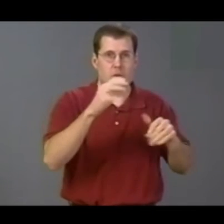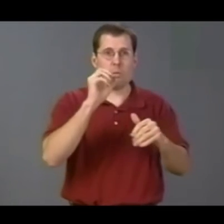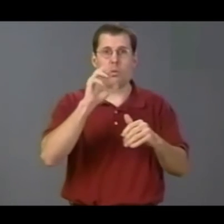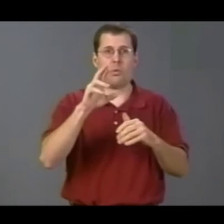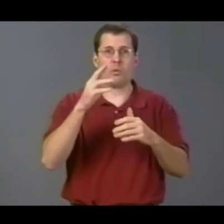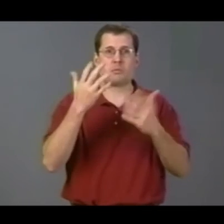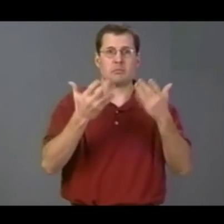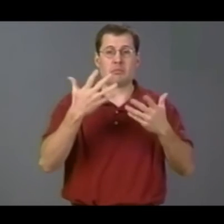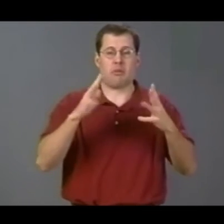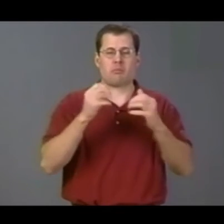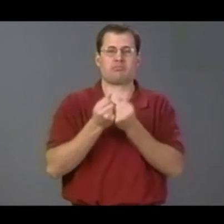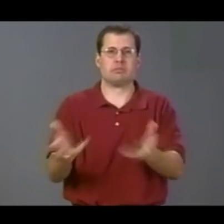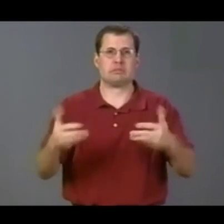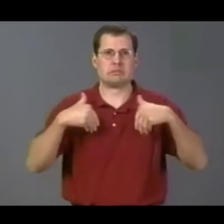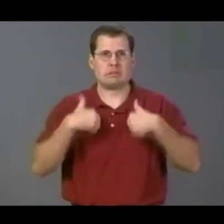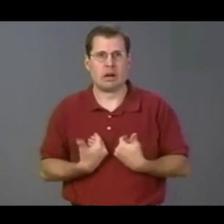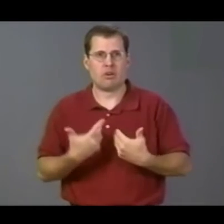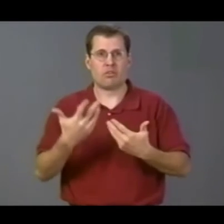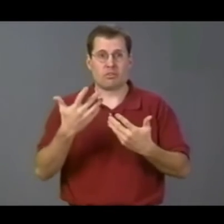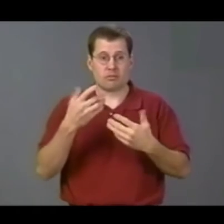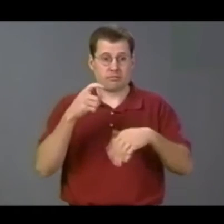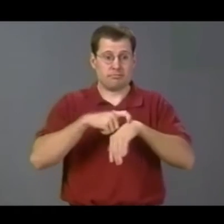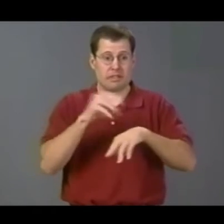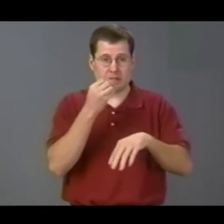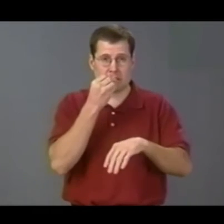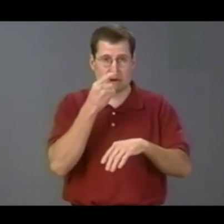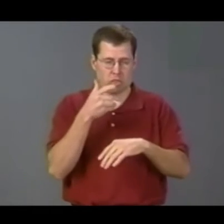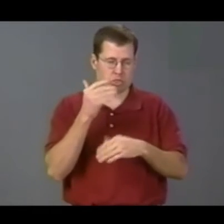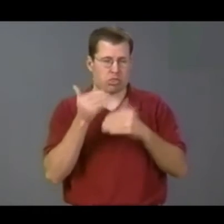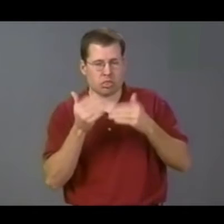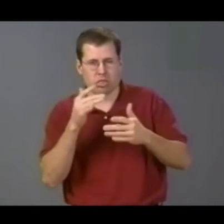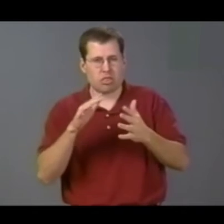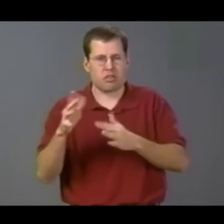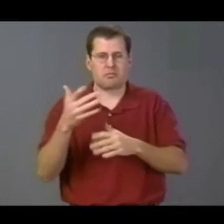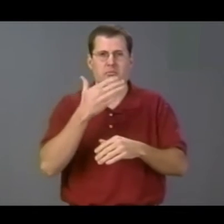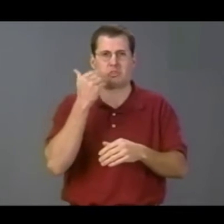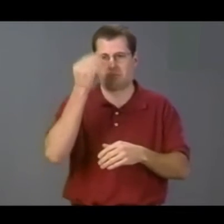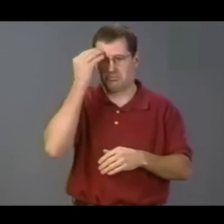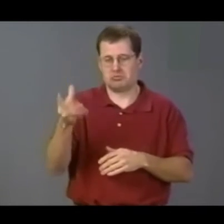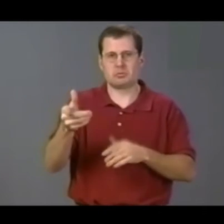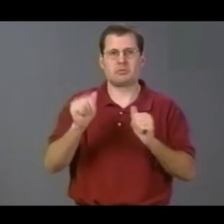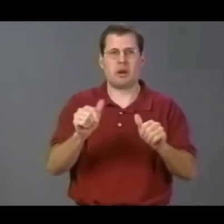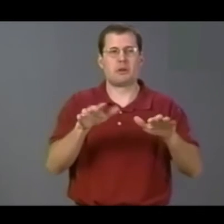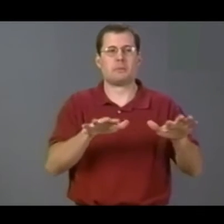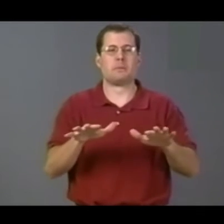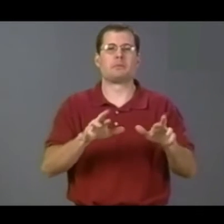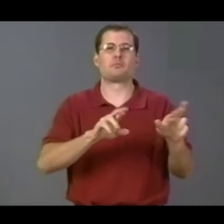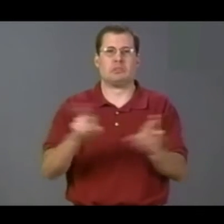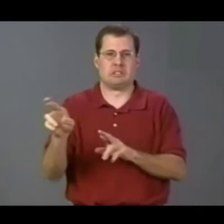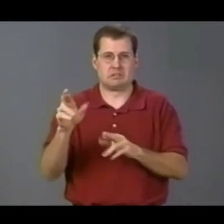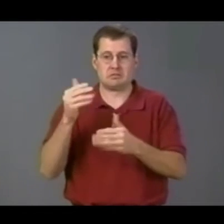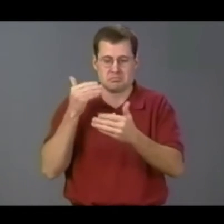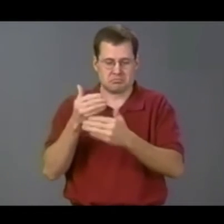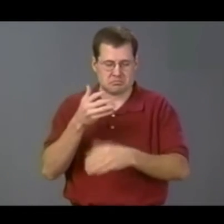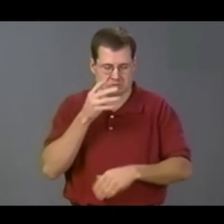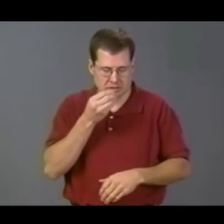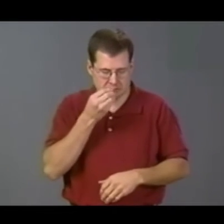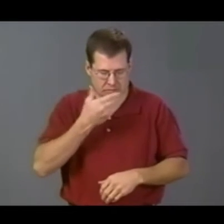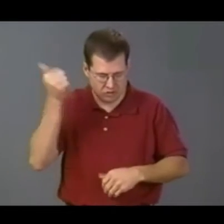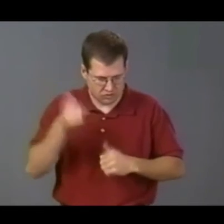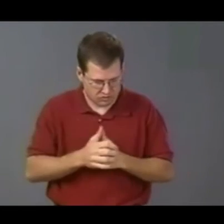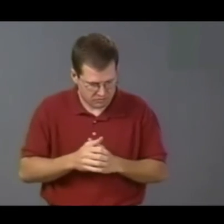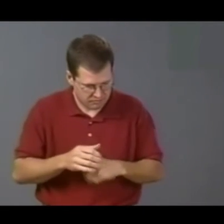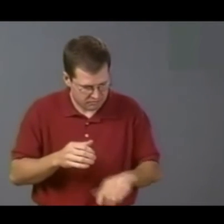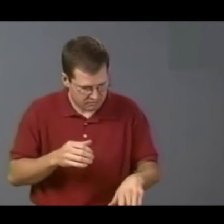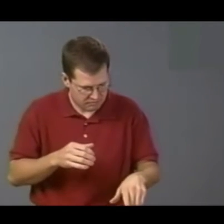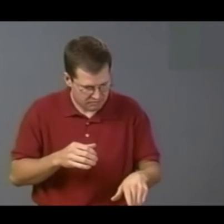eat. Give them a warning, like let them know 10 minutes we're going to eat, because otherwise they run around, they don't want to come, or if they've been running around, they're too tired